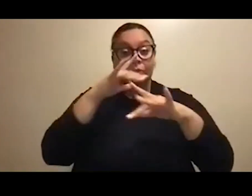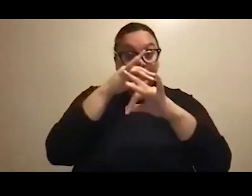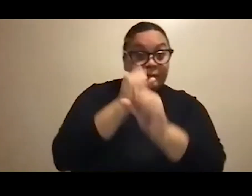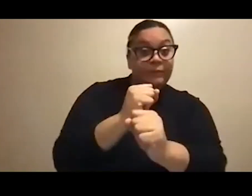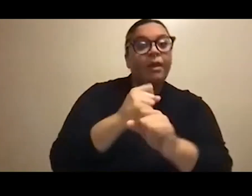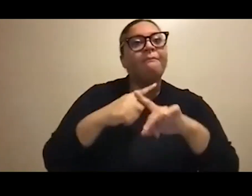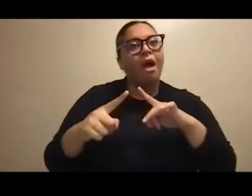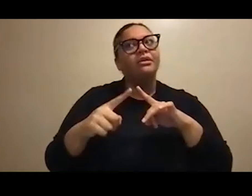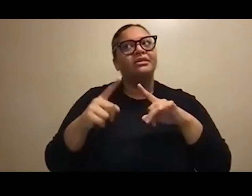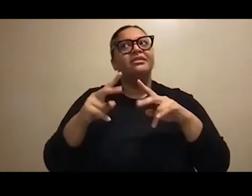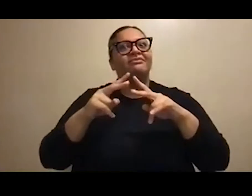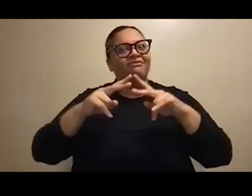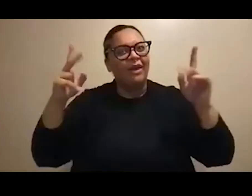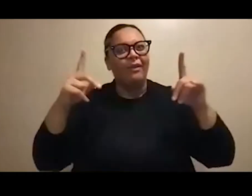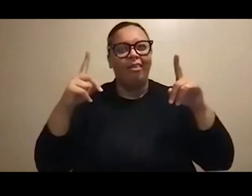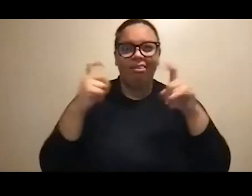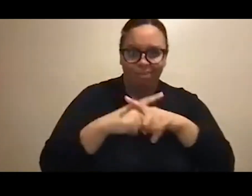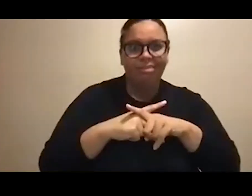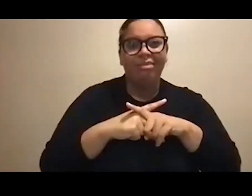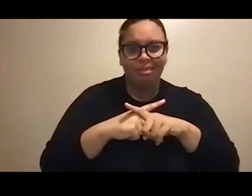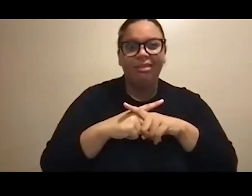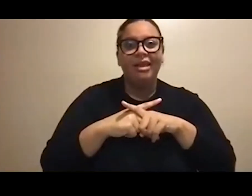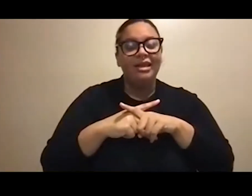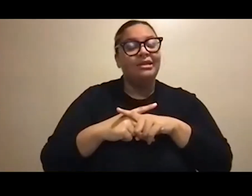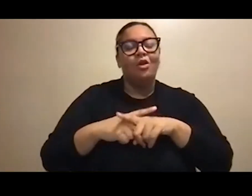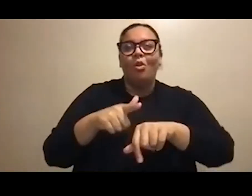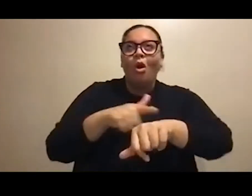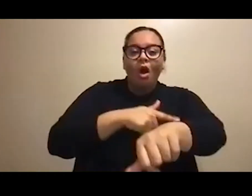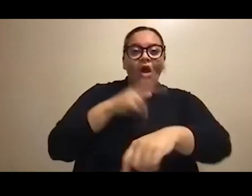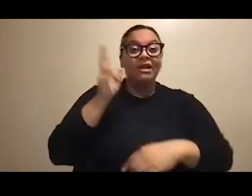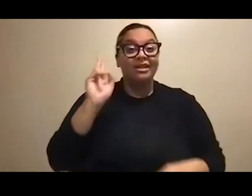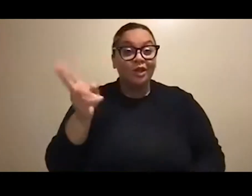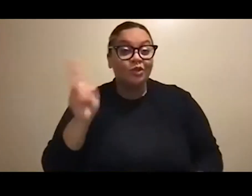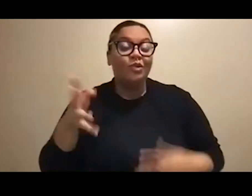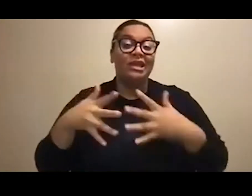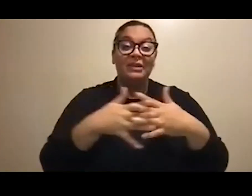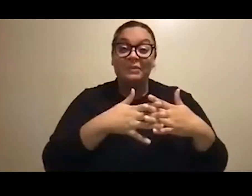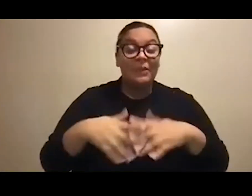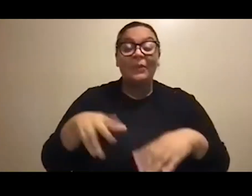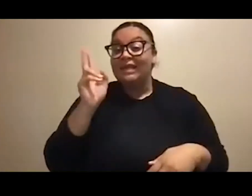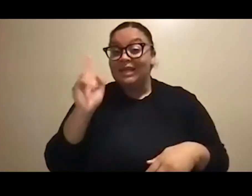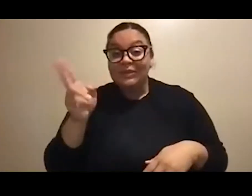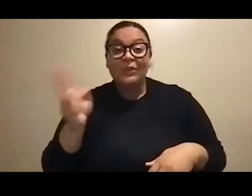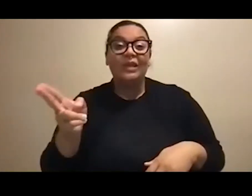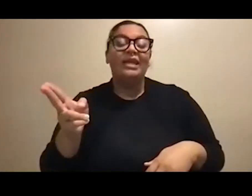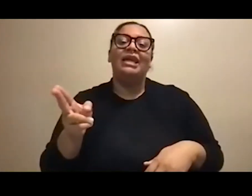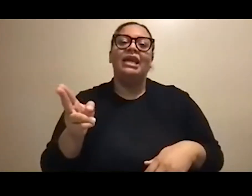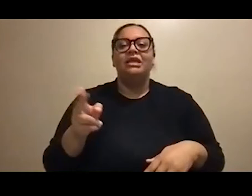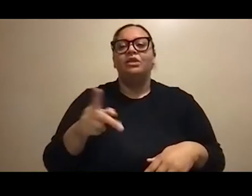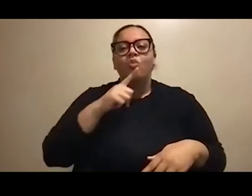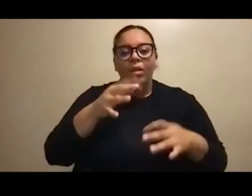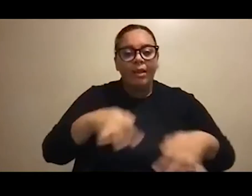very complicated. It has a long history in Anglo-American jurisprudence. It plays a significant